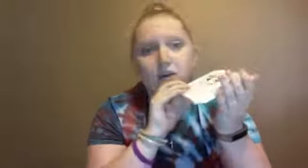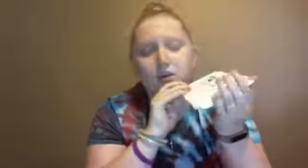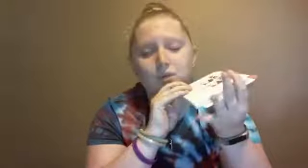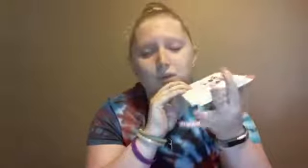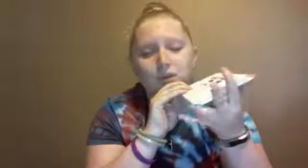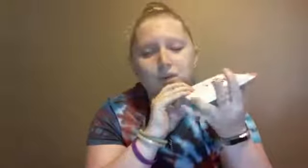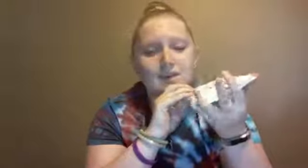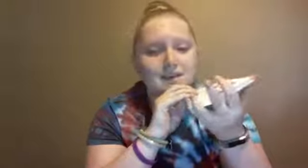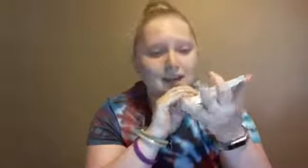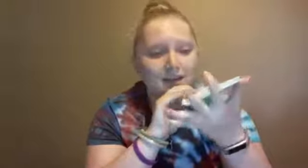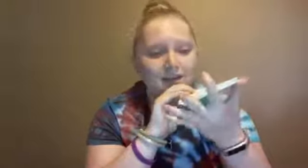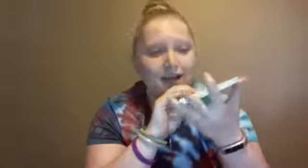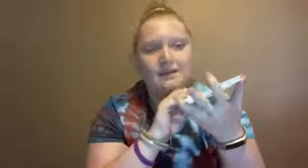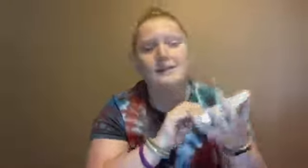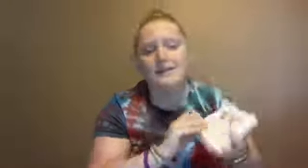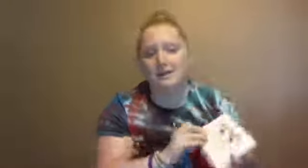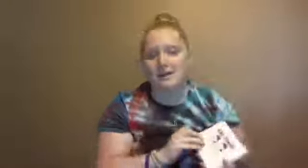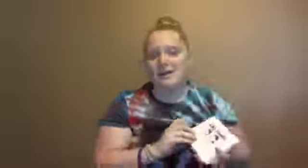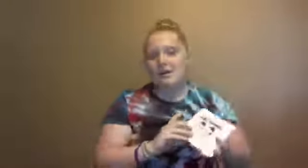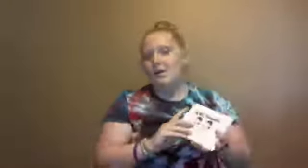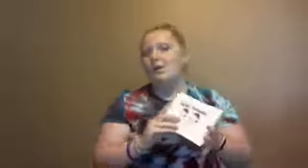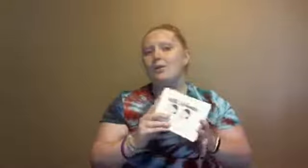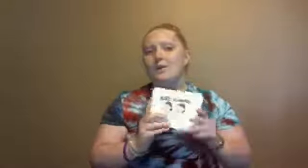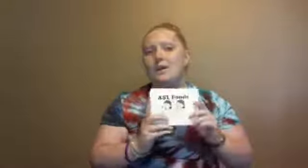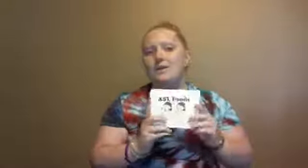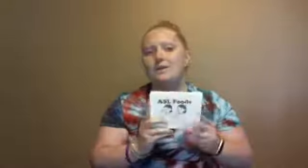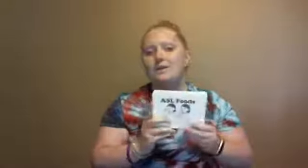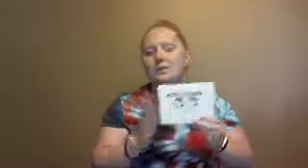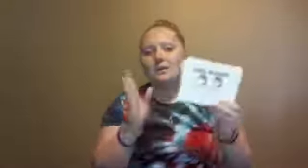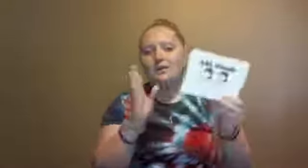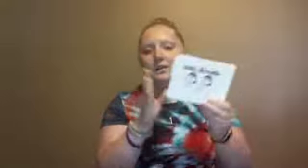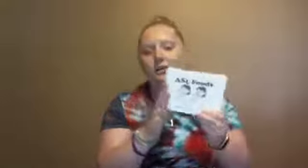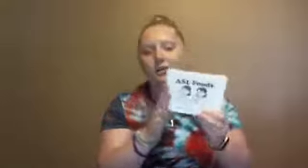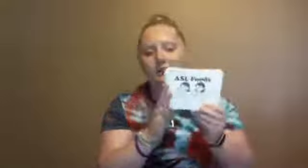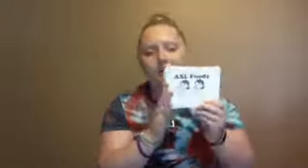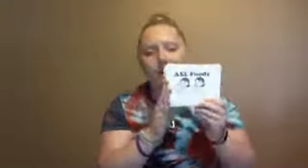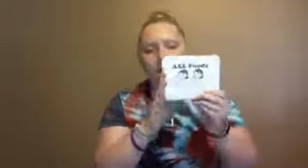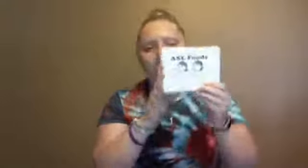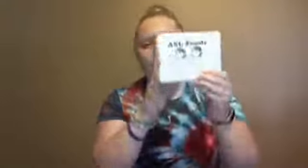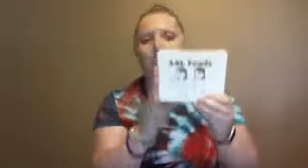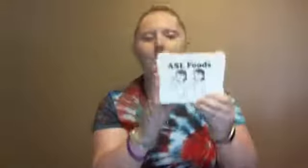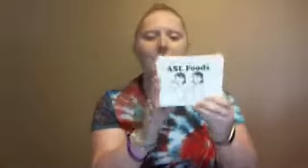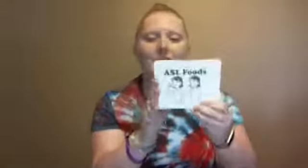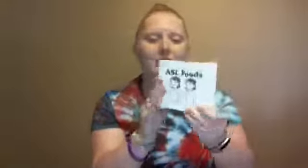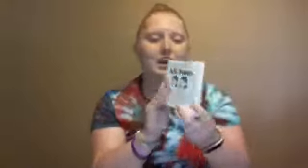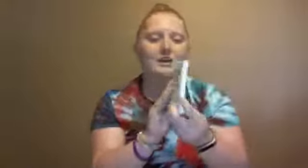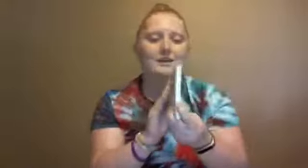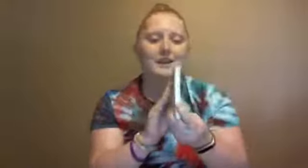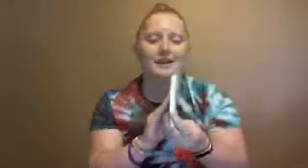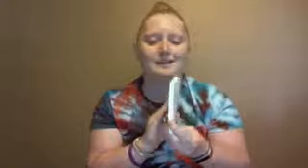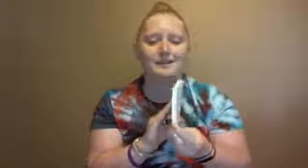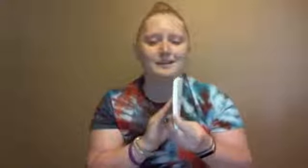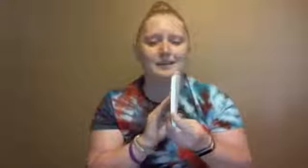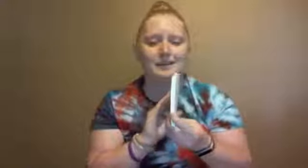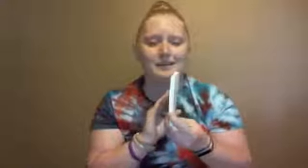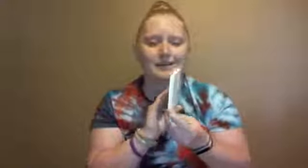So for today's activity, we are going to go through our food flashcards, and as you can see, there's a